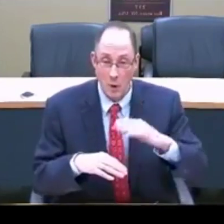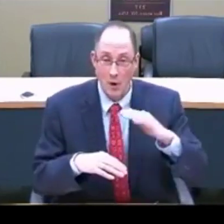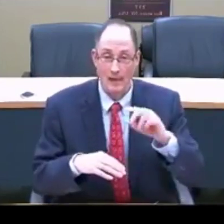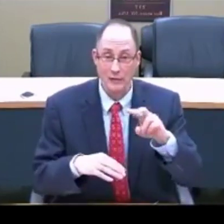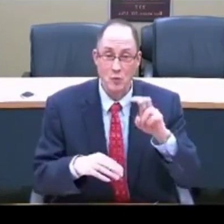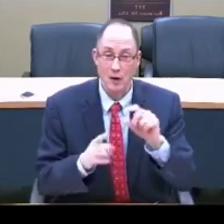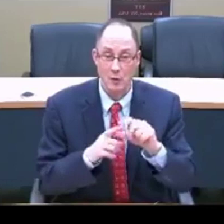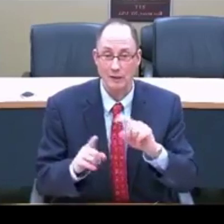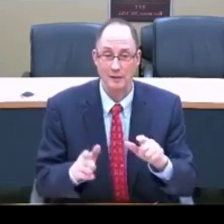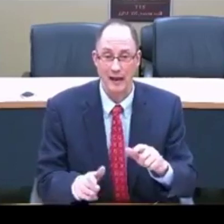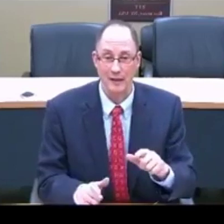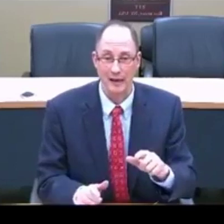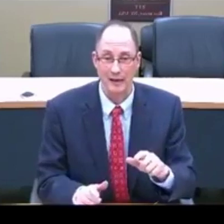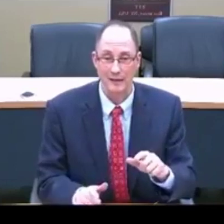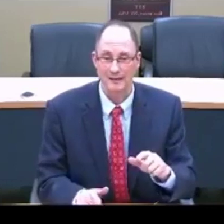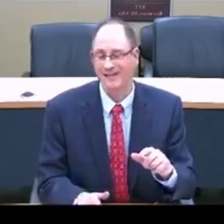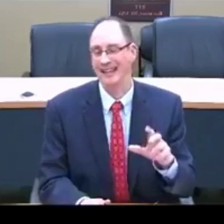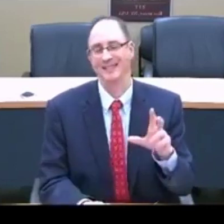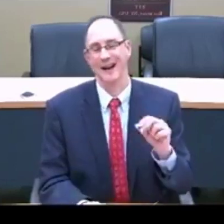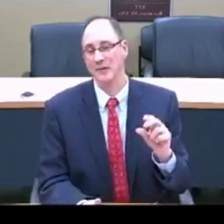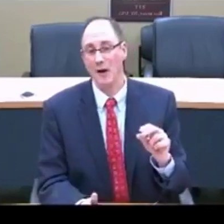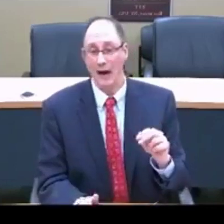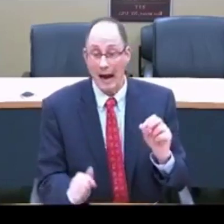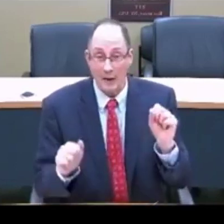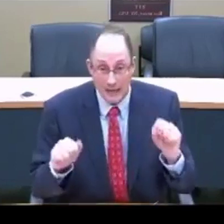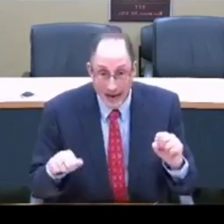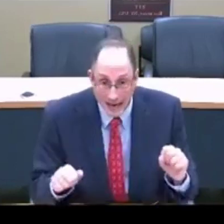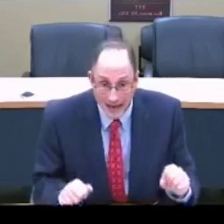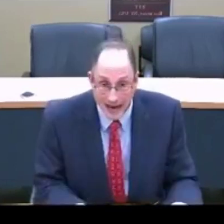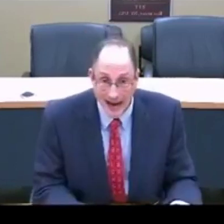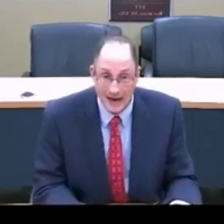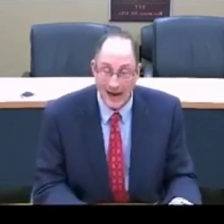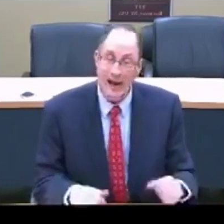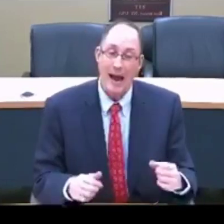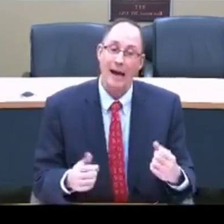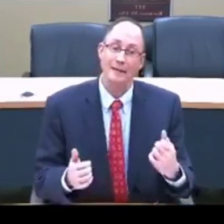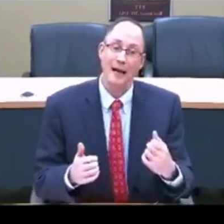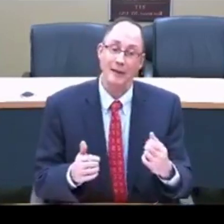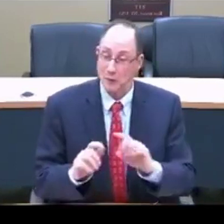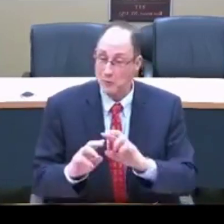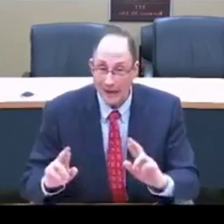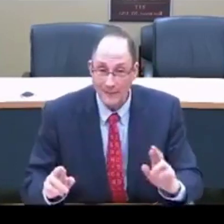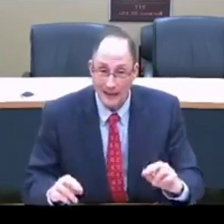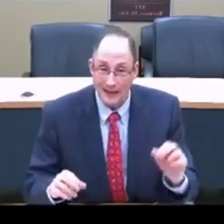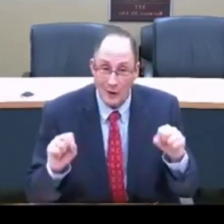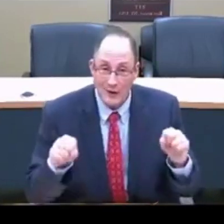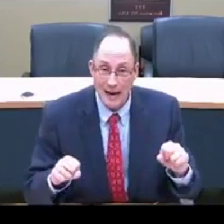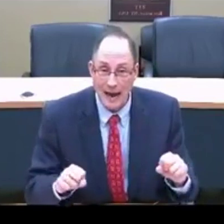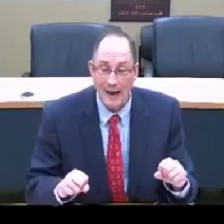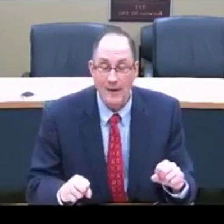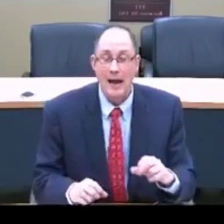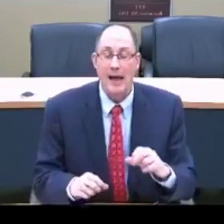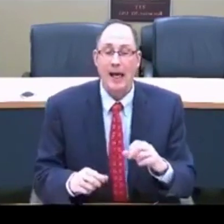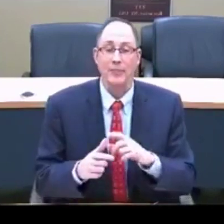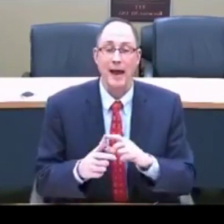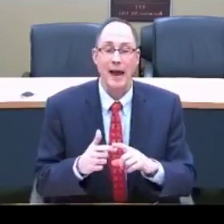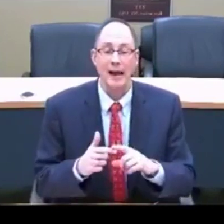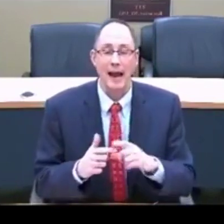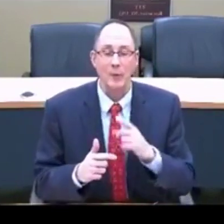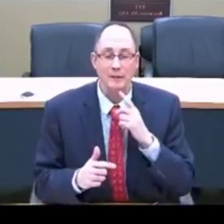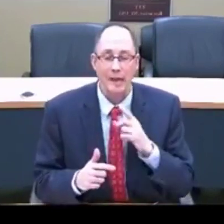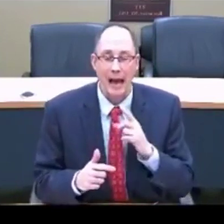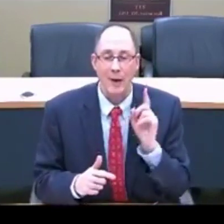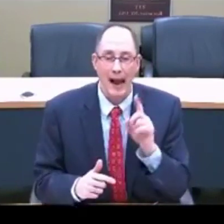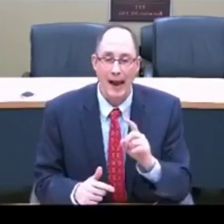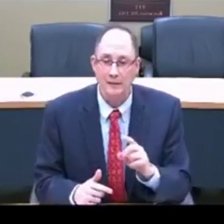more than 200 words of sign language. Like, no, no. I go, yeah, yeah, yeah. I say, you ready? We go, yeah. Yeah. Then I